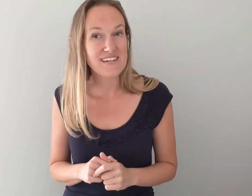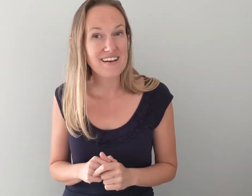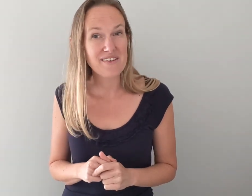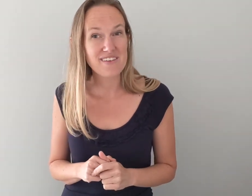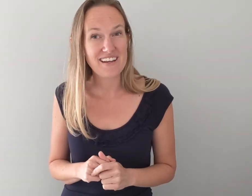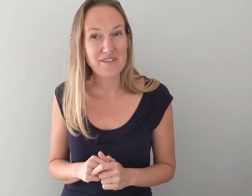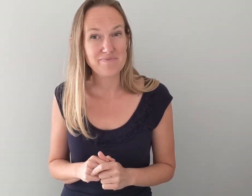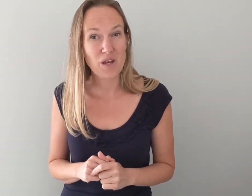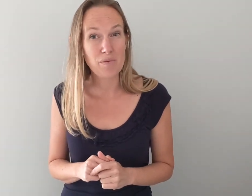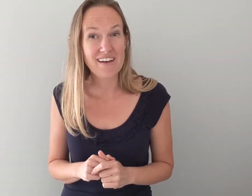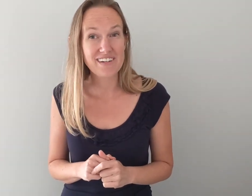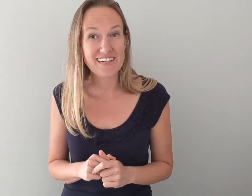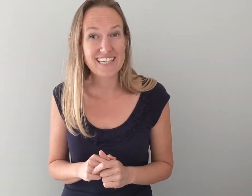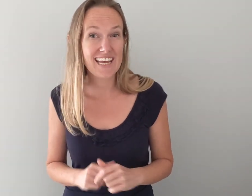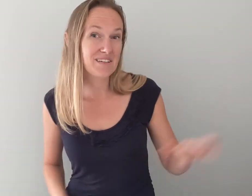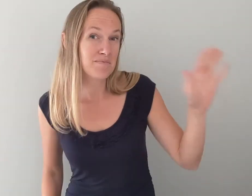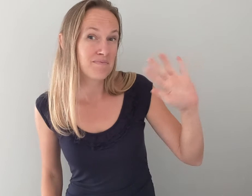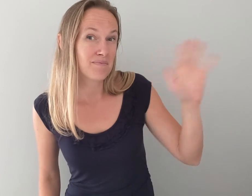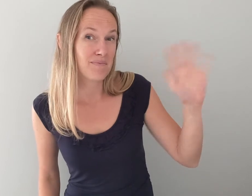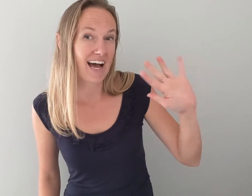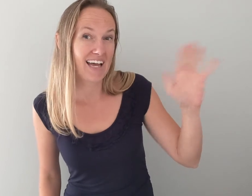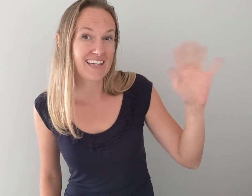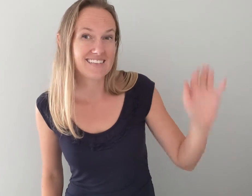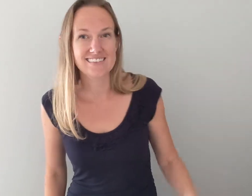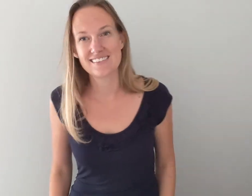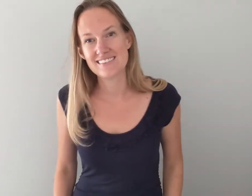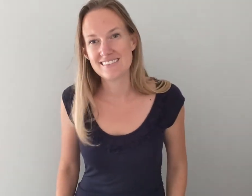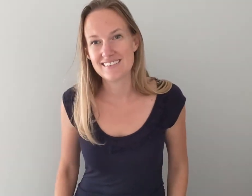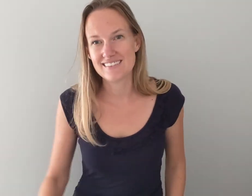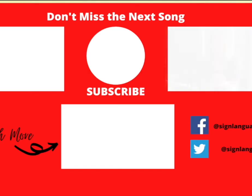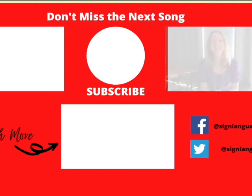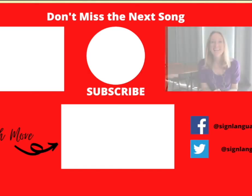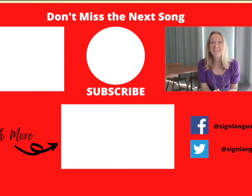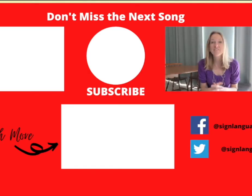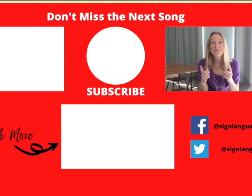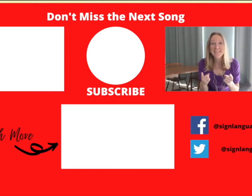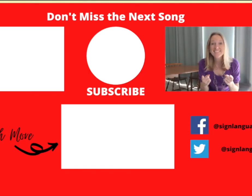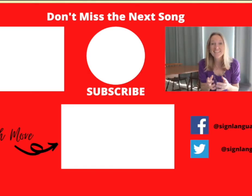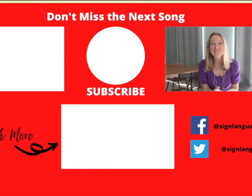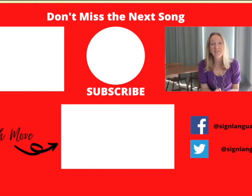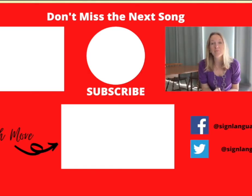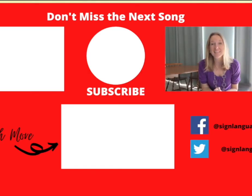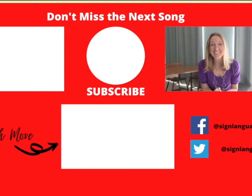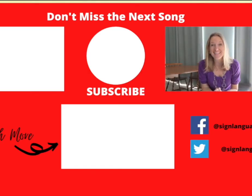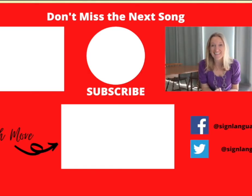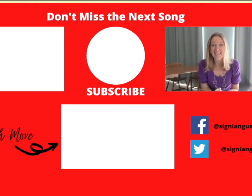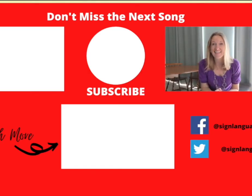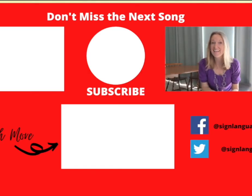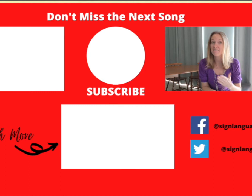another video. Hope you're having a great day. Bye. If you liked today's video, please click like. It gives me